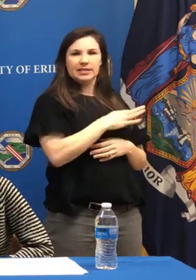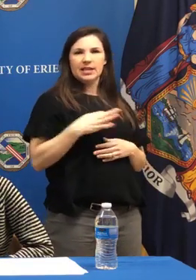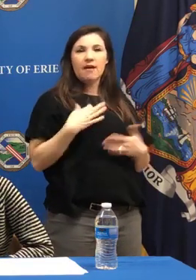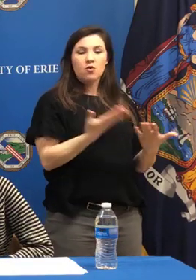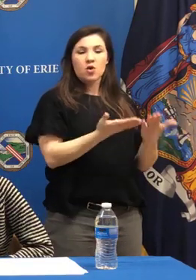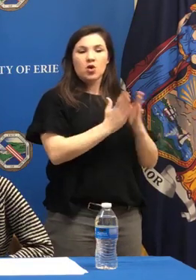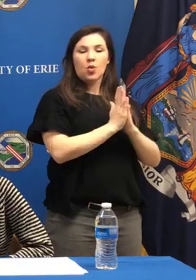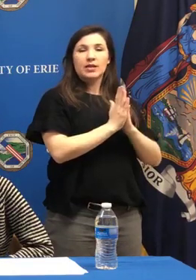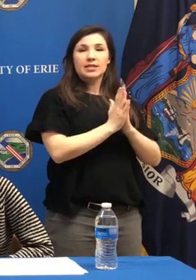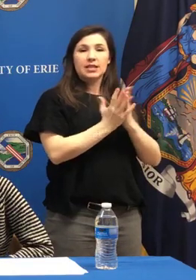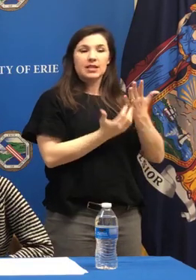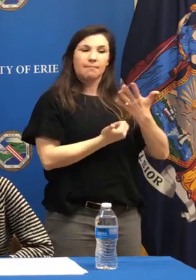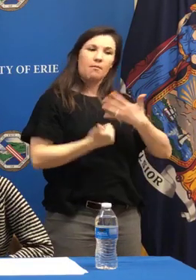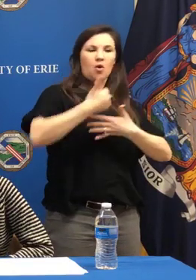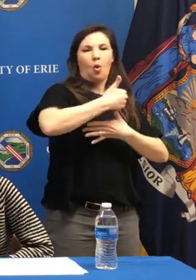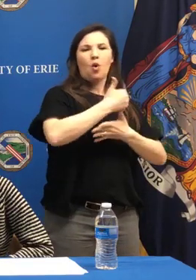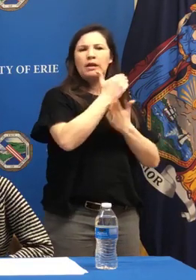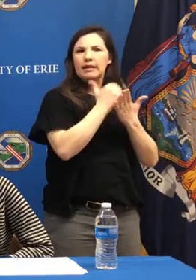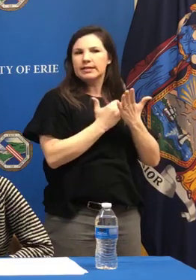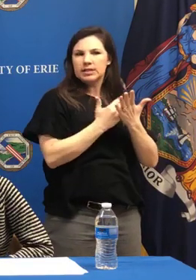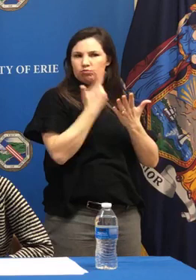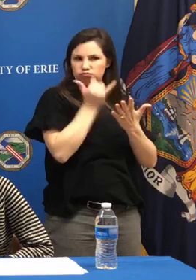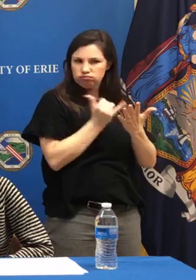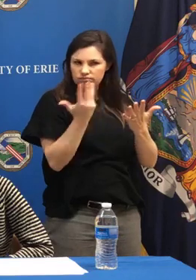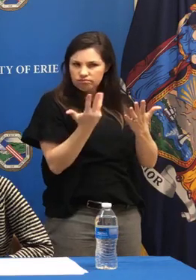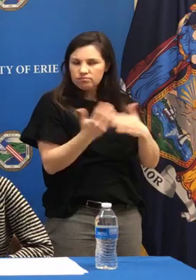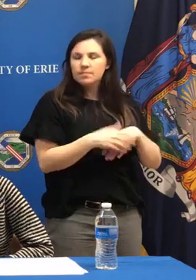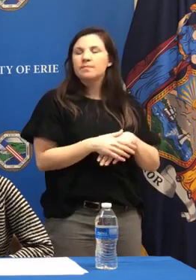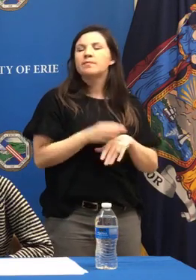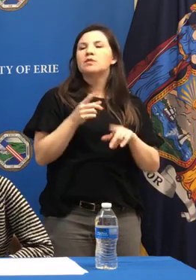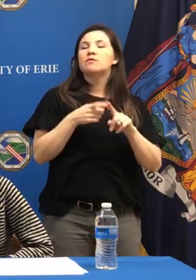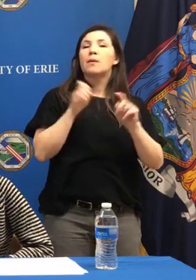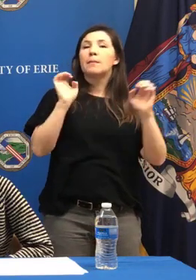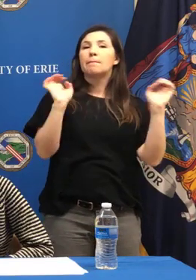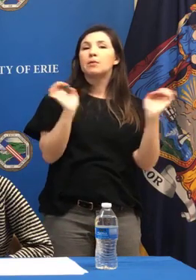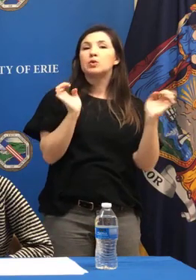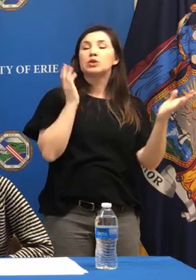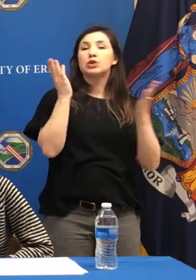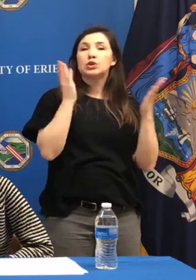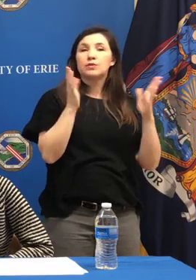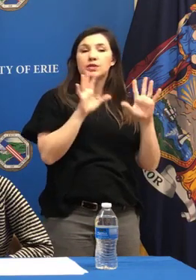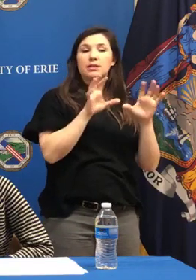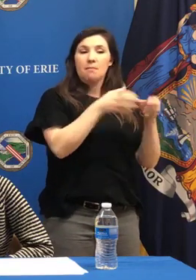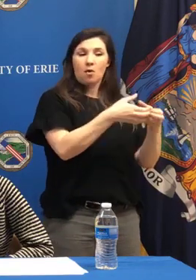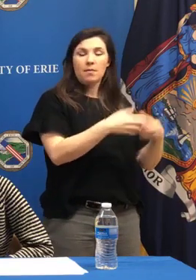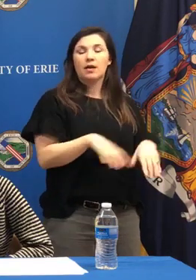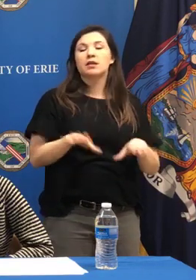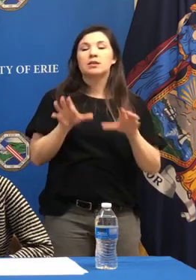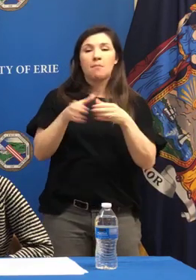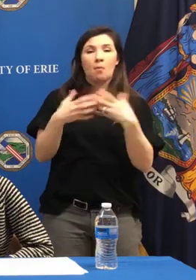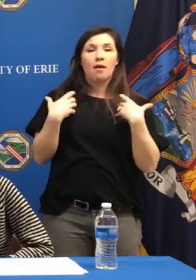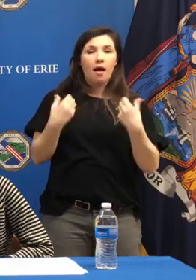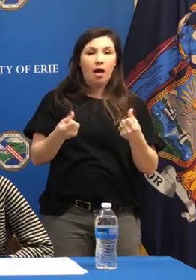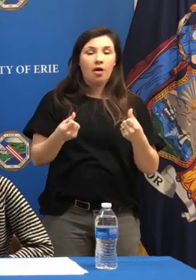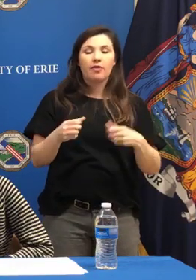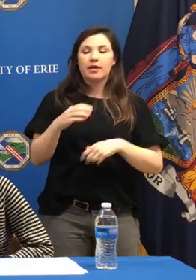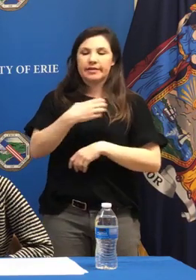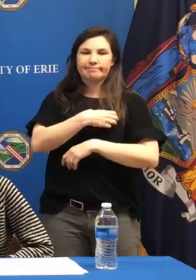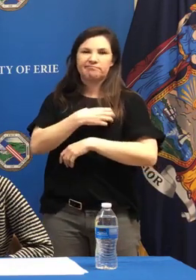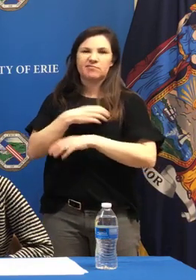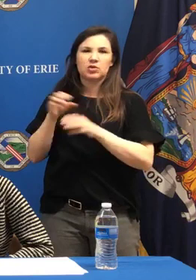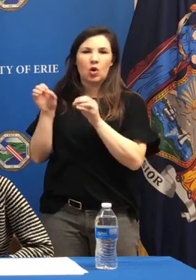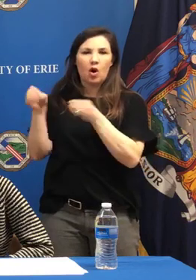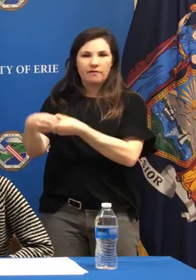our priority list. And so from our emergency services department, our Department of Health, and the sheriff's office,